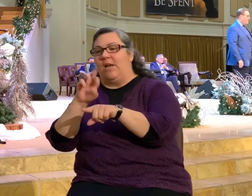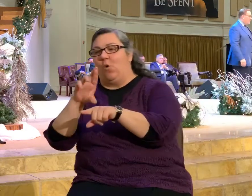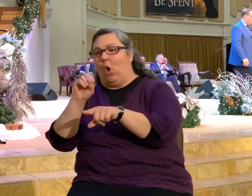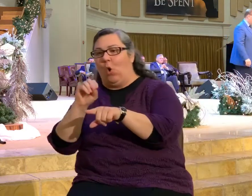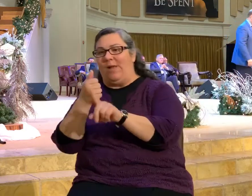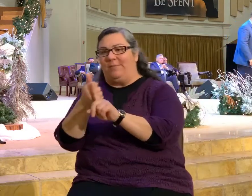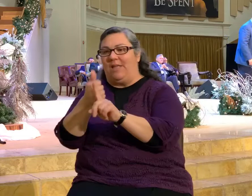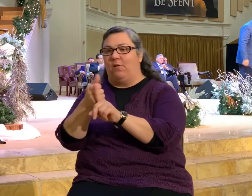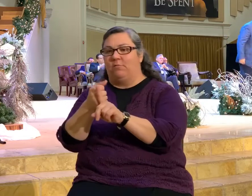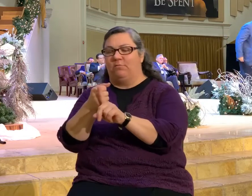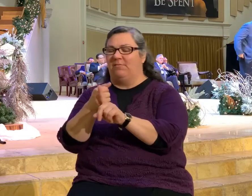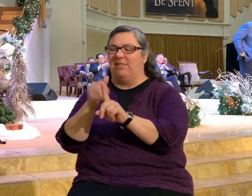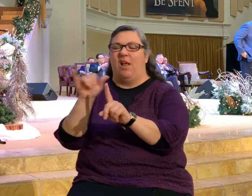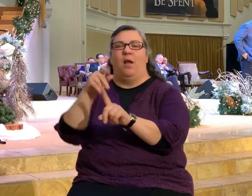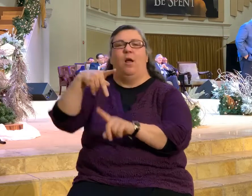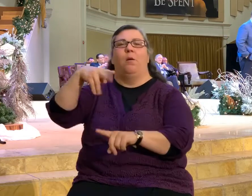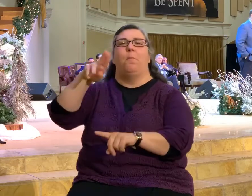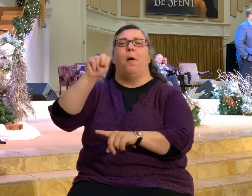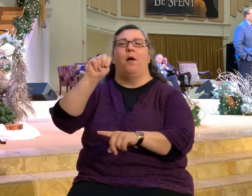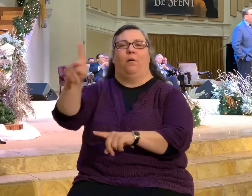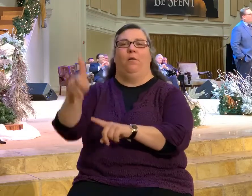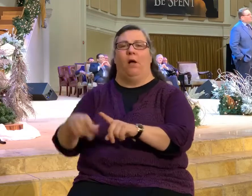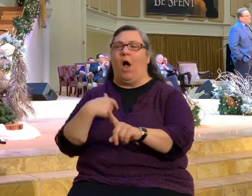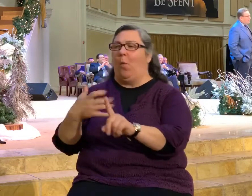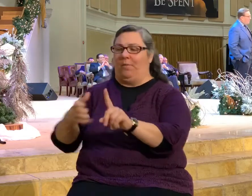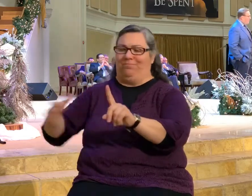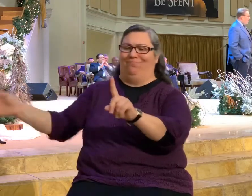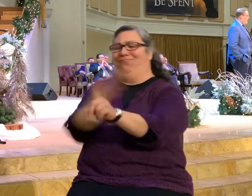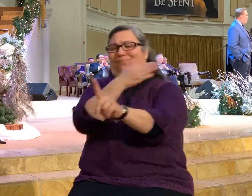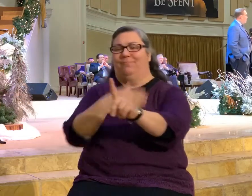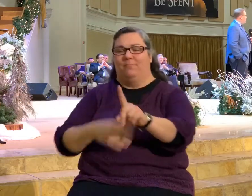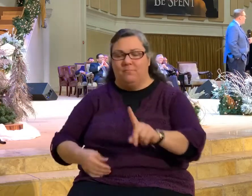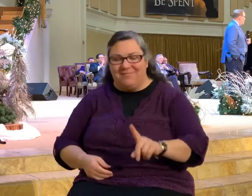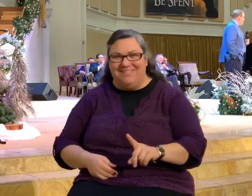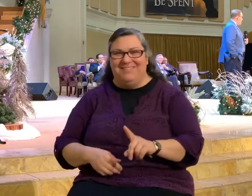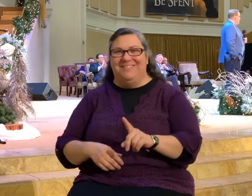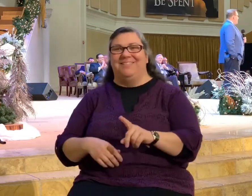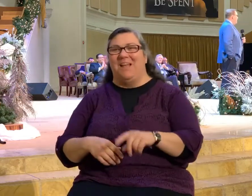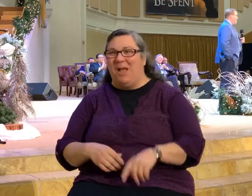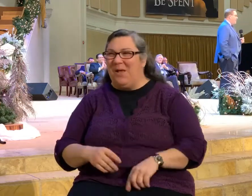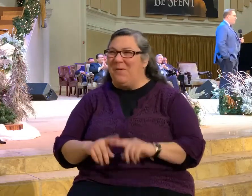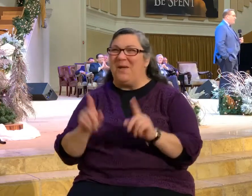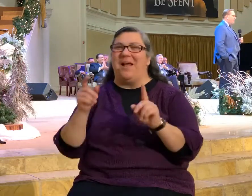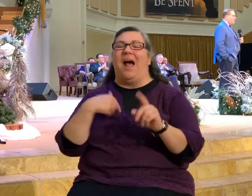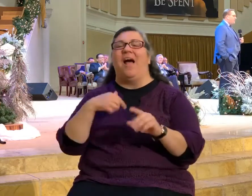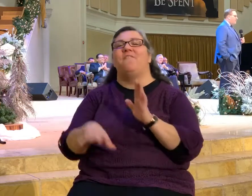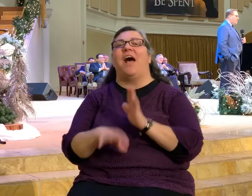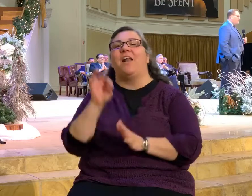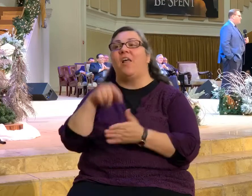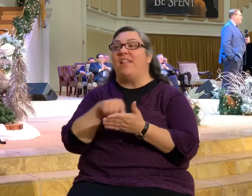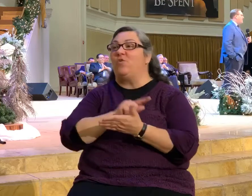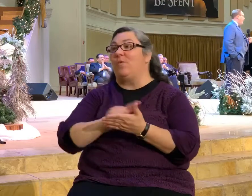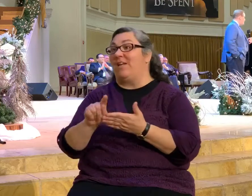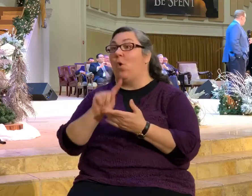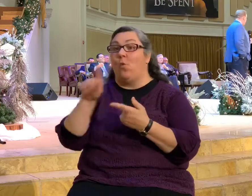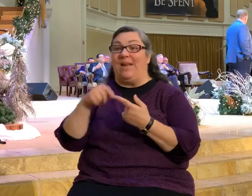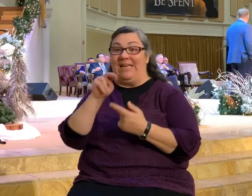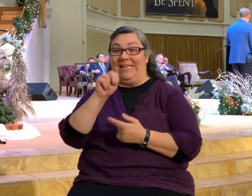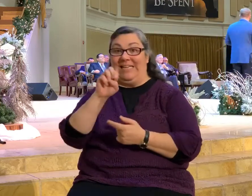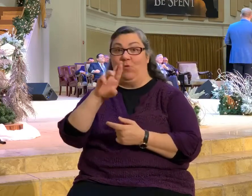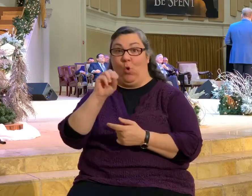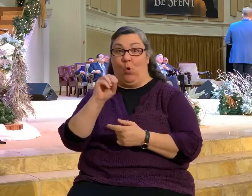just slap him. He was a punk before he ever did all that burning stuff. I found out this week that when he was a